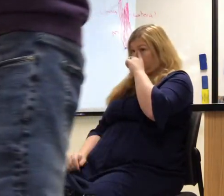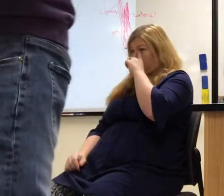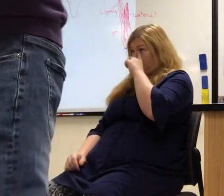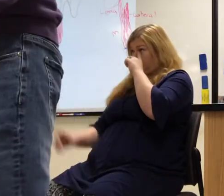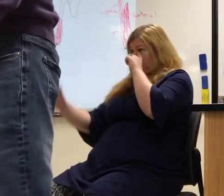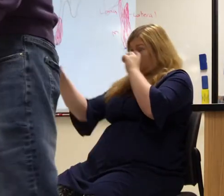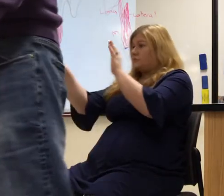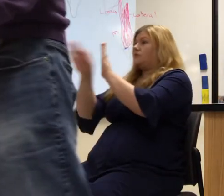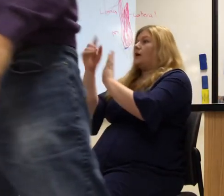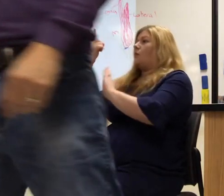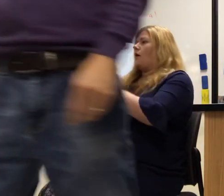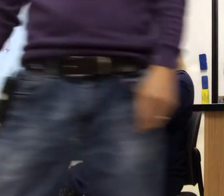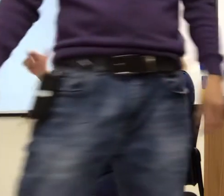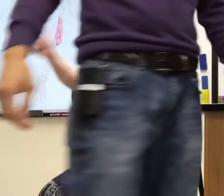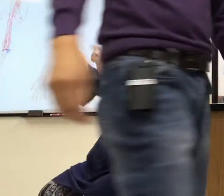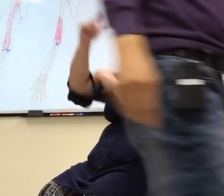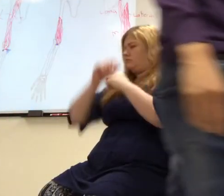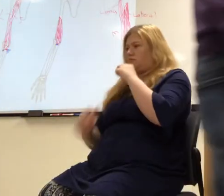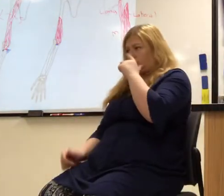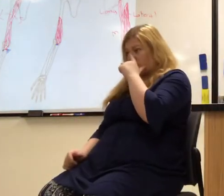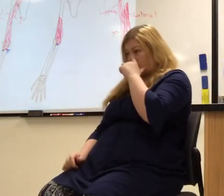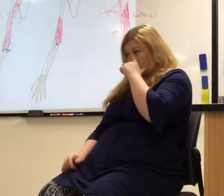Who passes back to me?